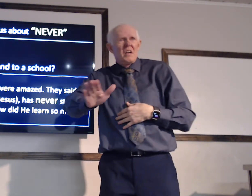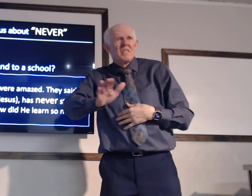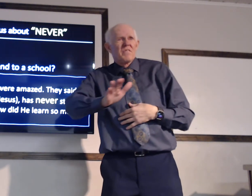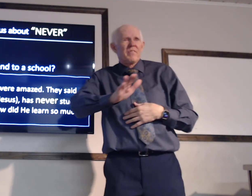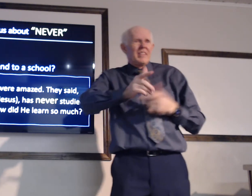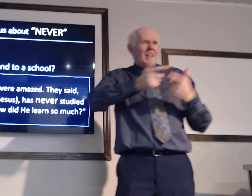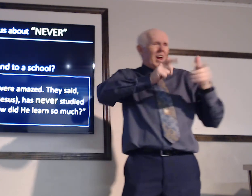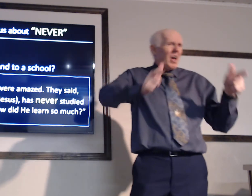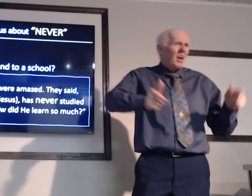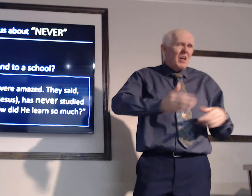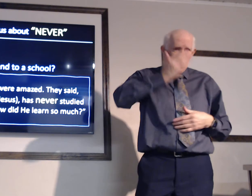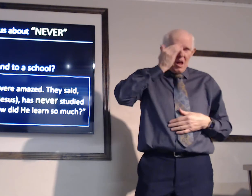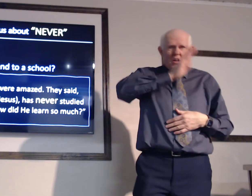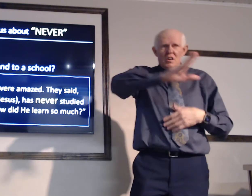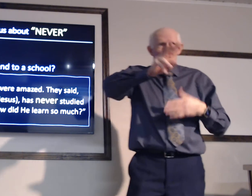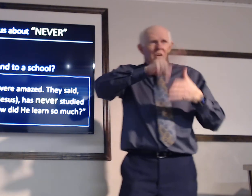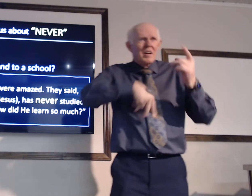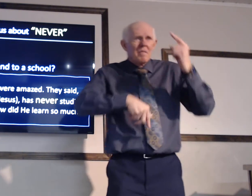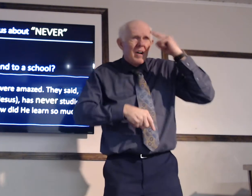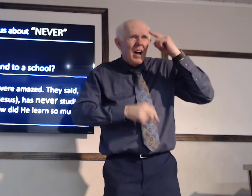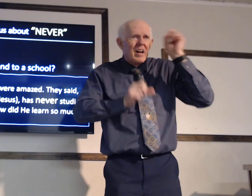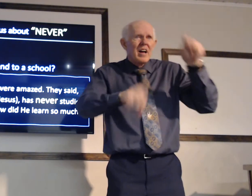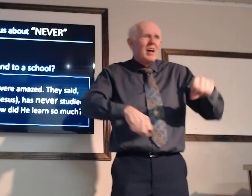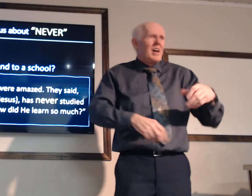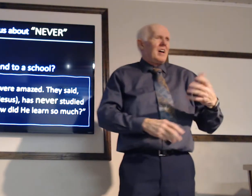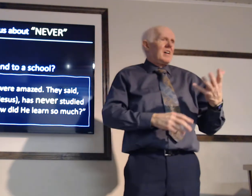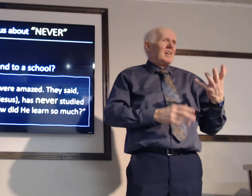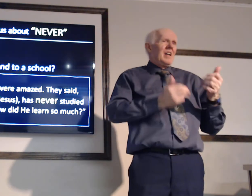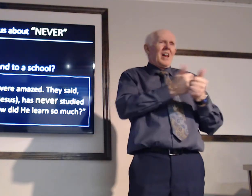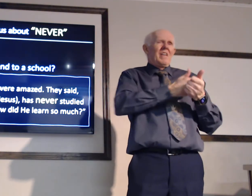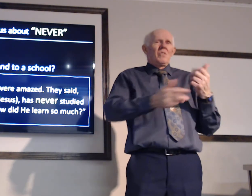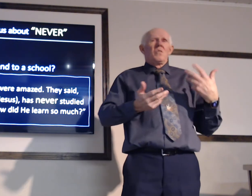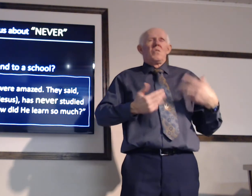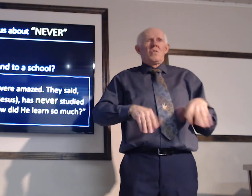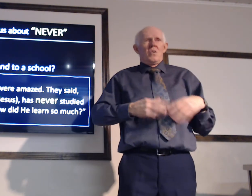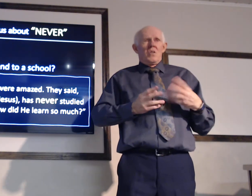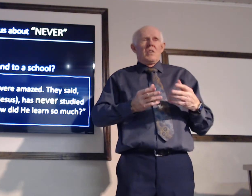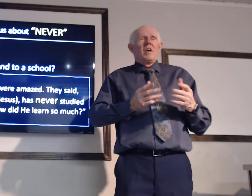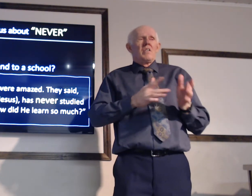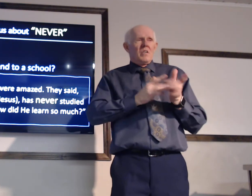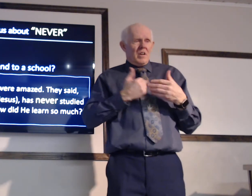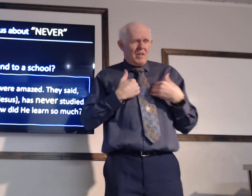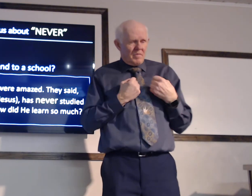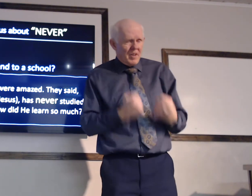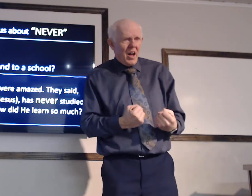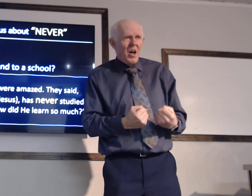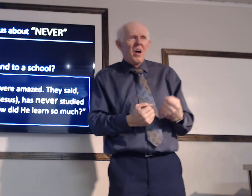Jesus knew their language. He knew their minds. He knew everything.